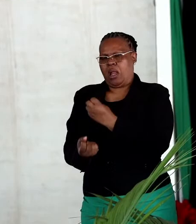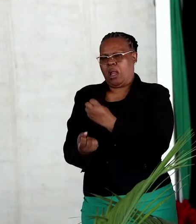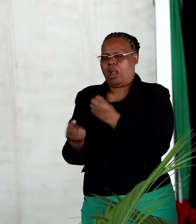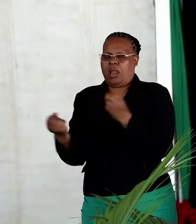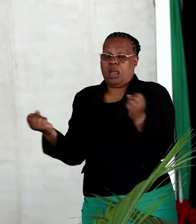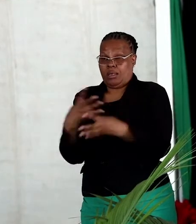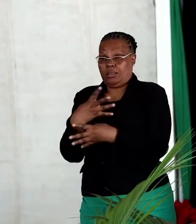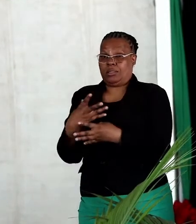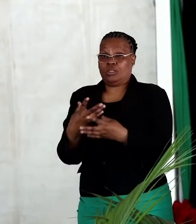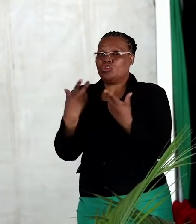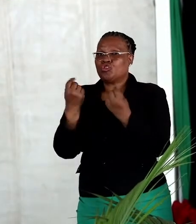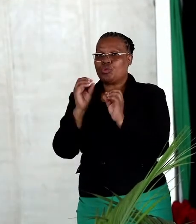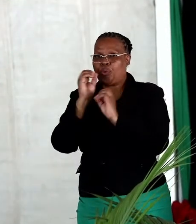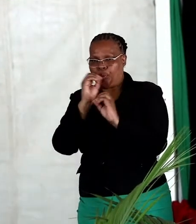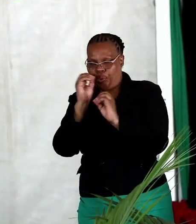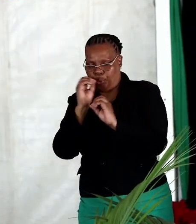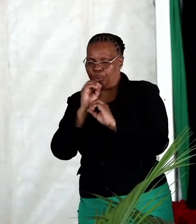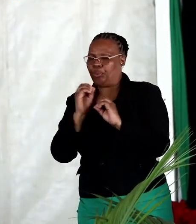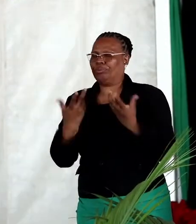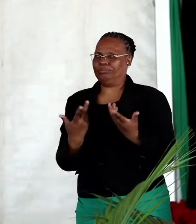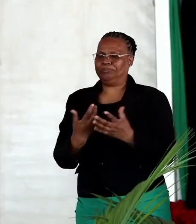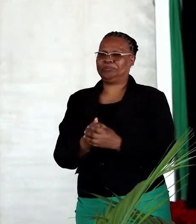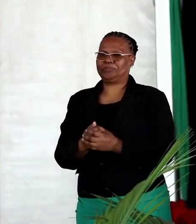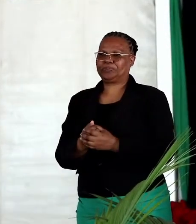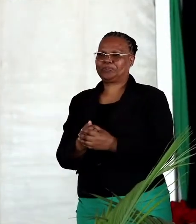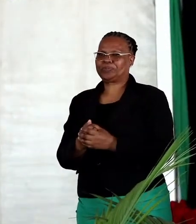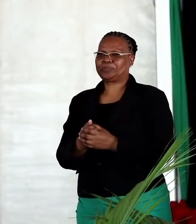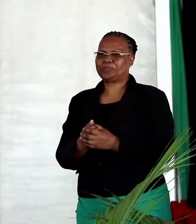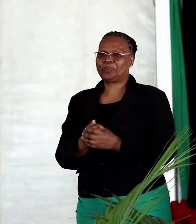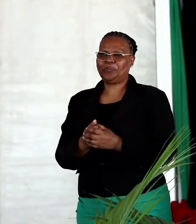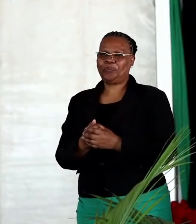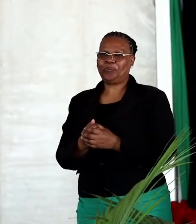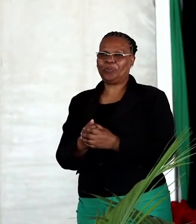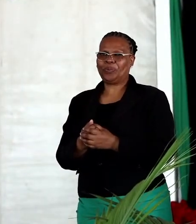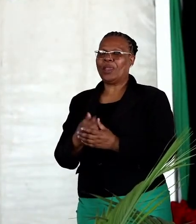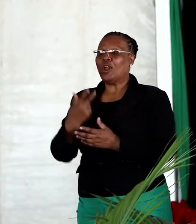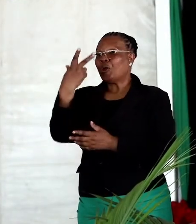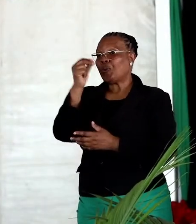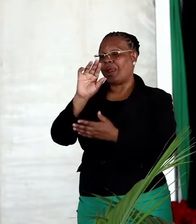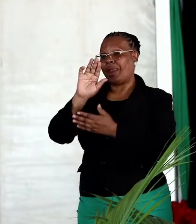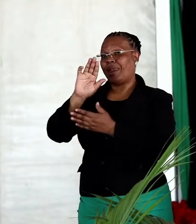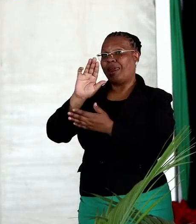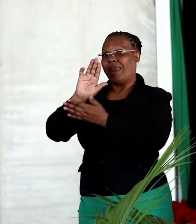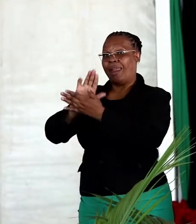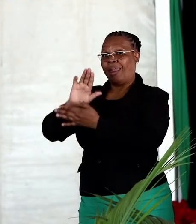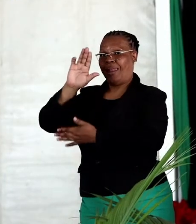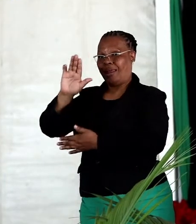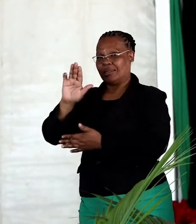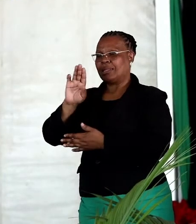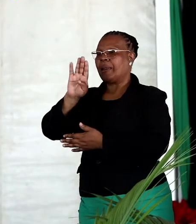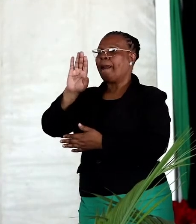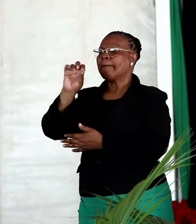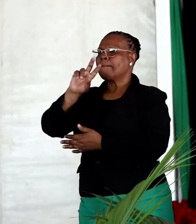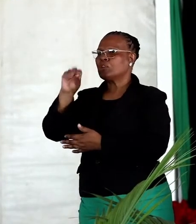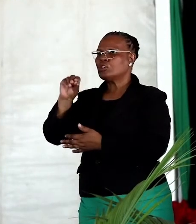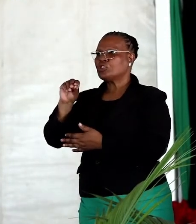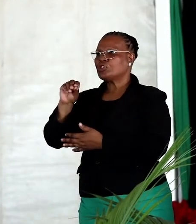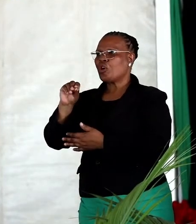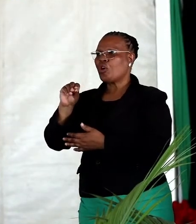Ngo-2019, ndithetha ngeBhisho Massacre Foundations. Kuye kwajongwa kwabonwa into